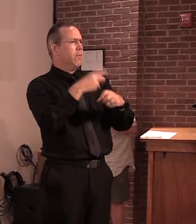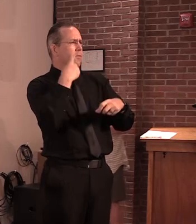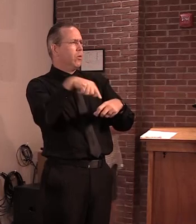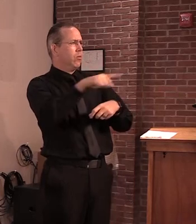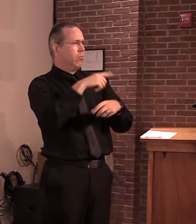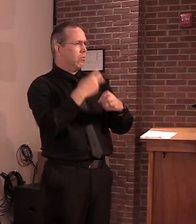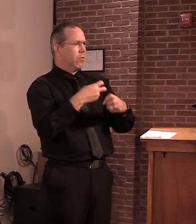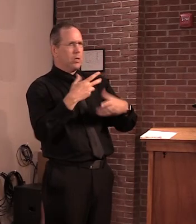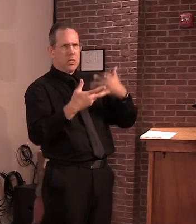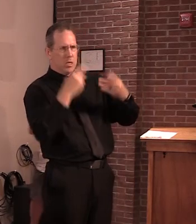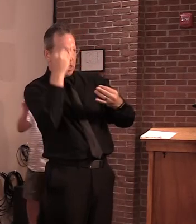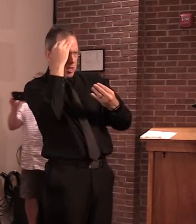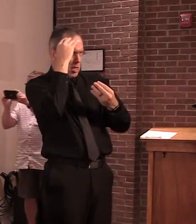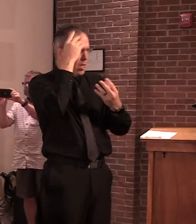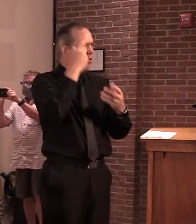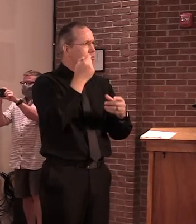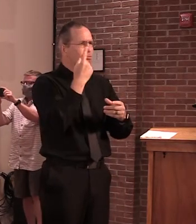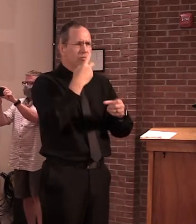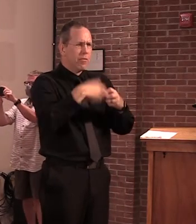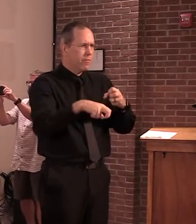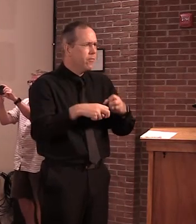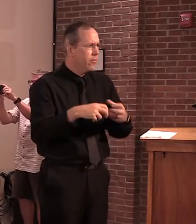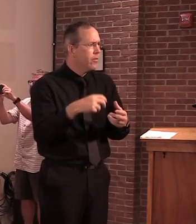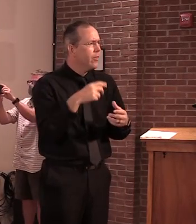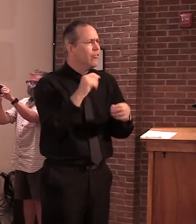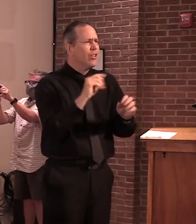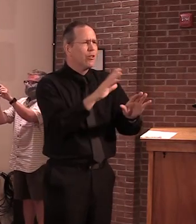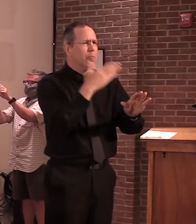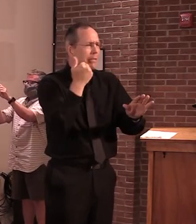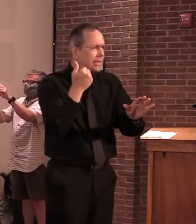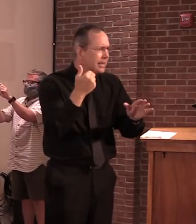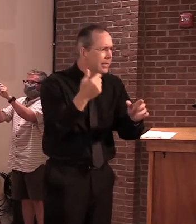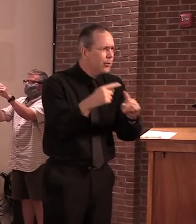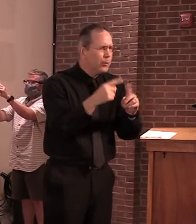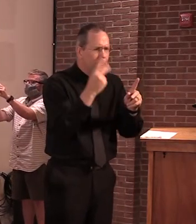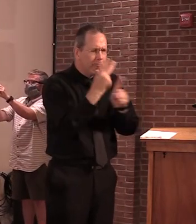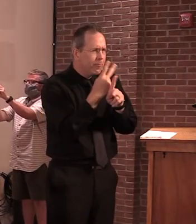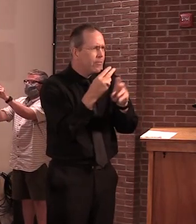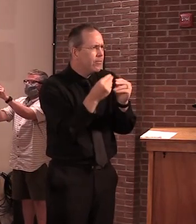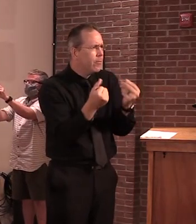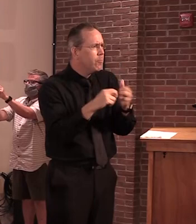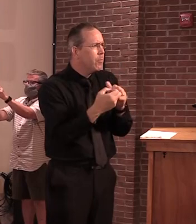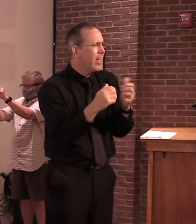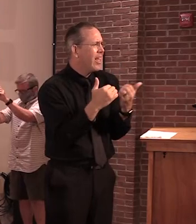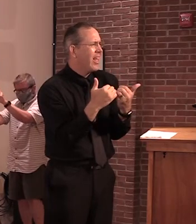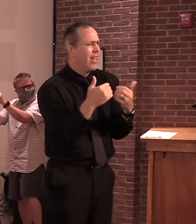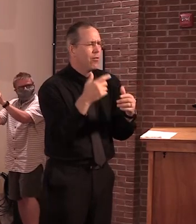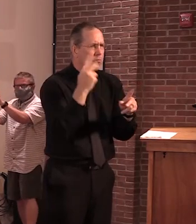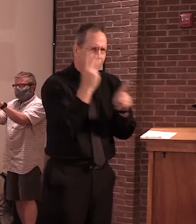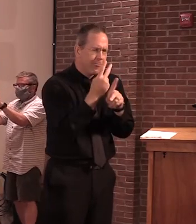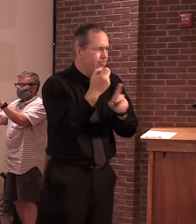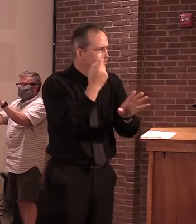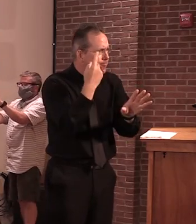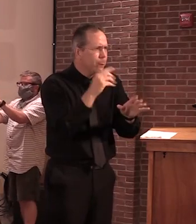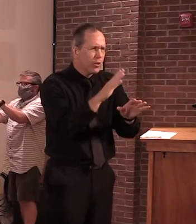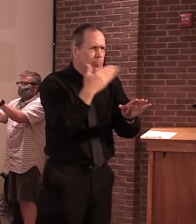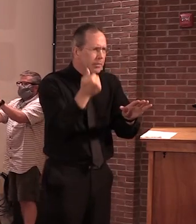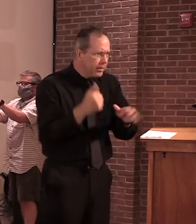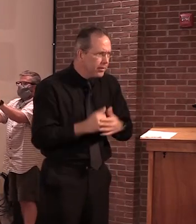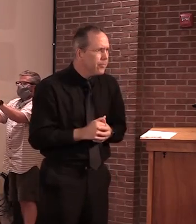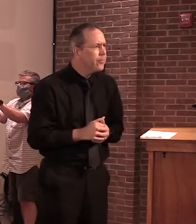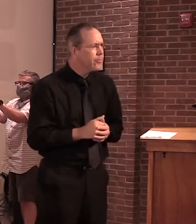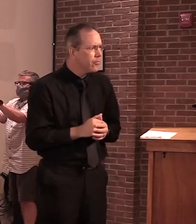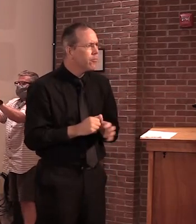themselves. We're doing our best to reconcile these issues, but at the end of the day, I think folks can count on the state in particular